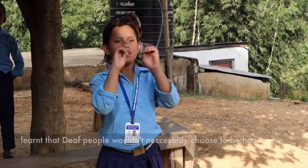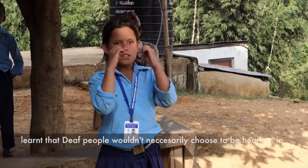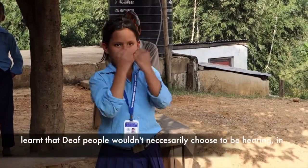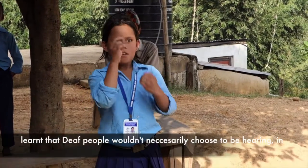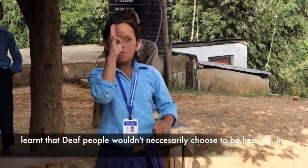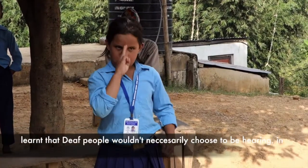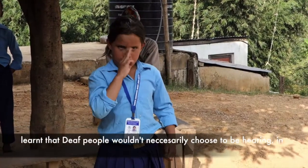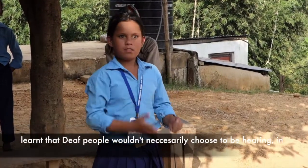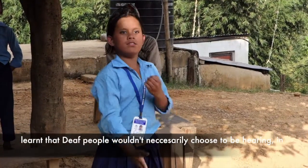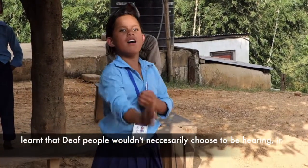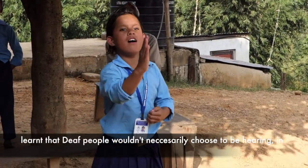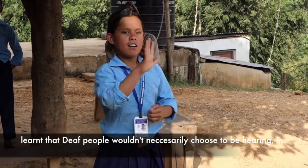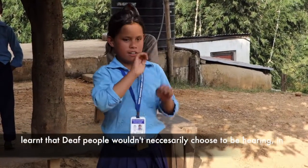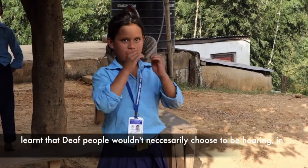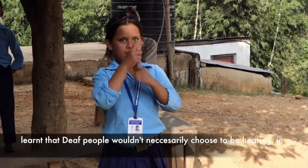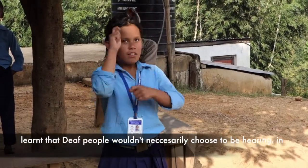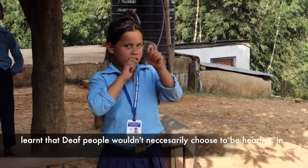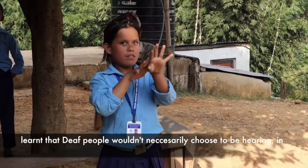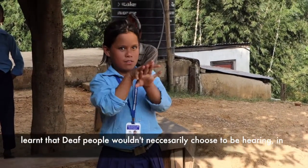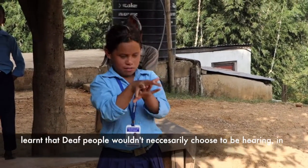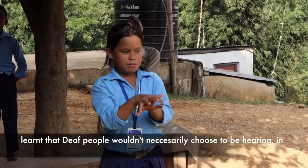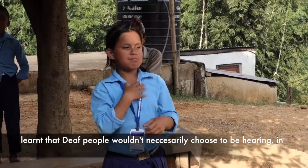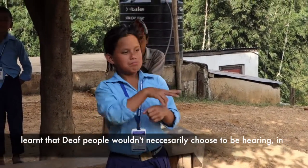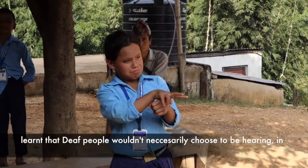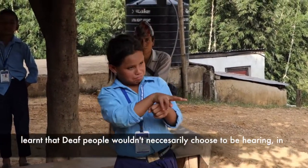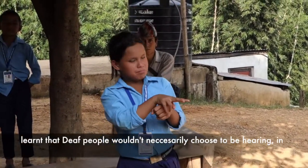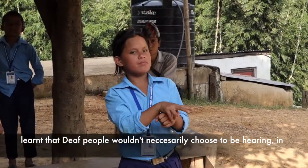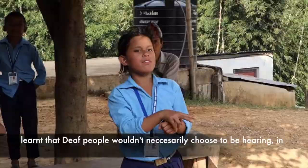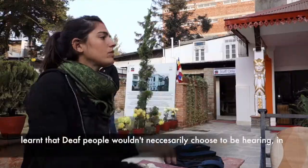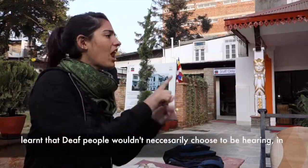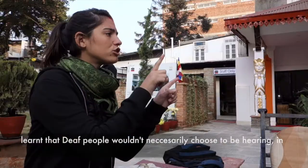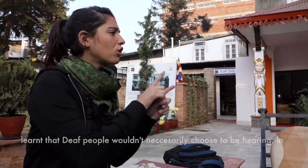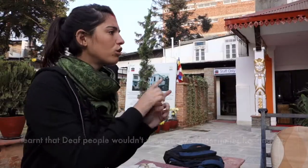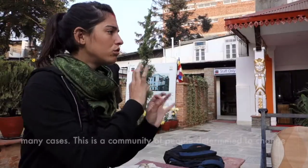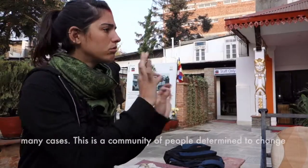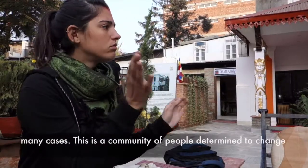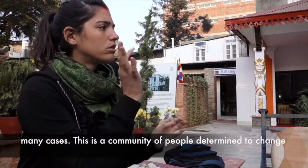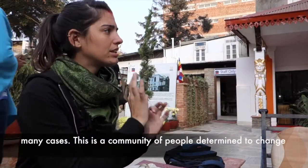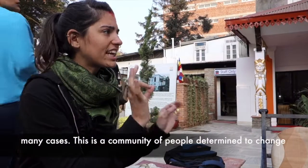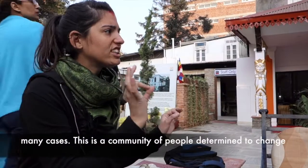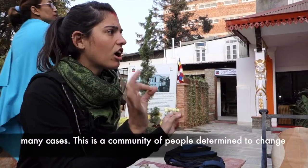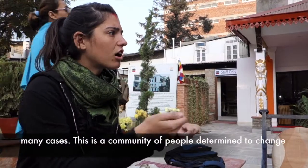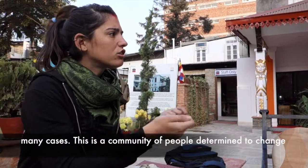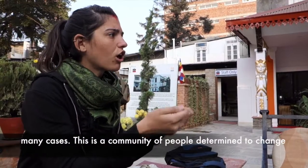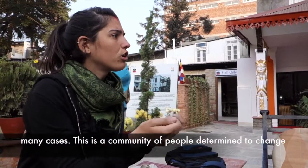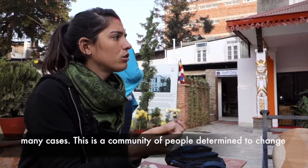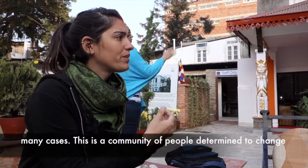that deaf people wouldn't necessarily choose to be hearing in many cases. This is a community of